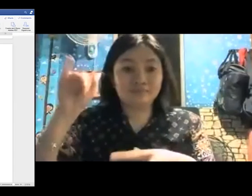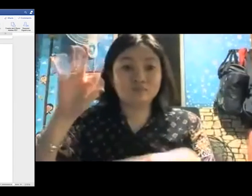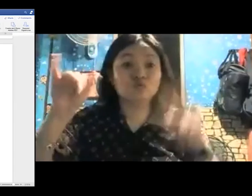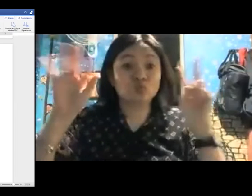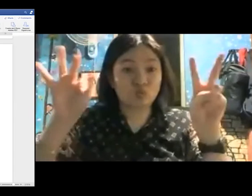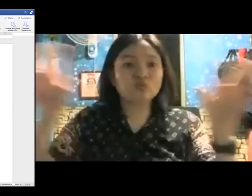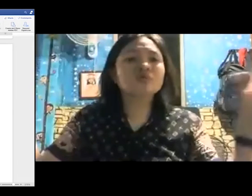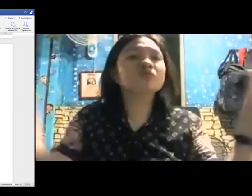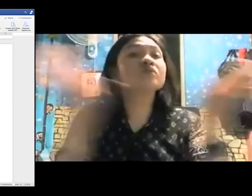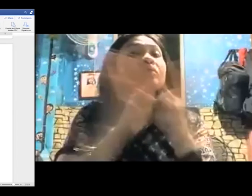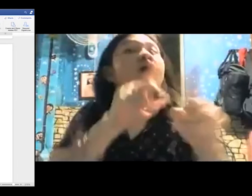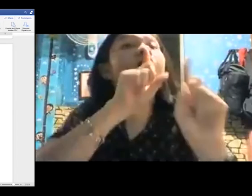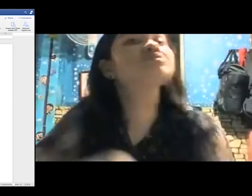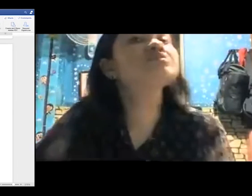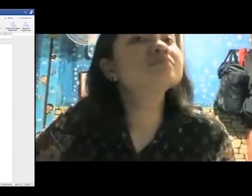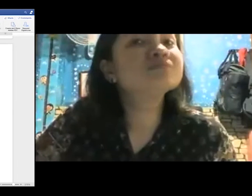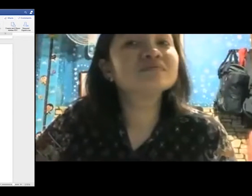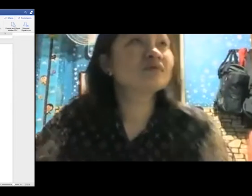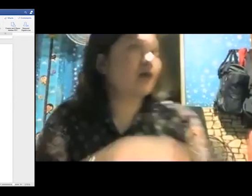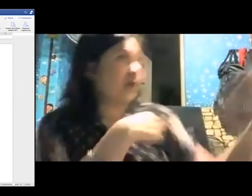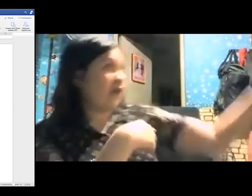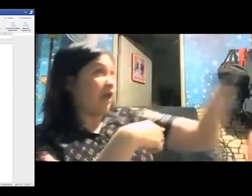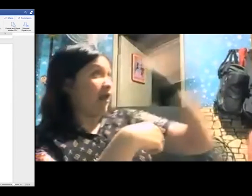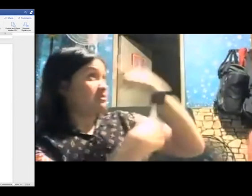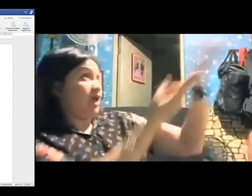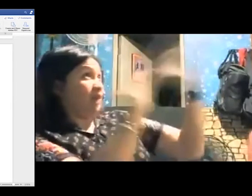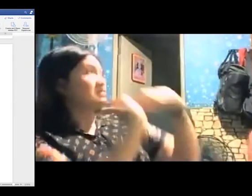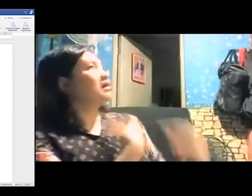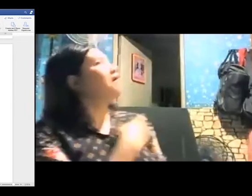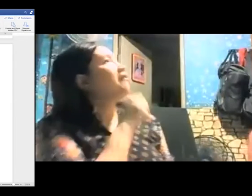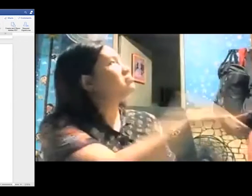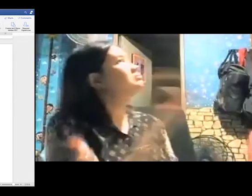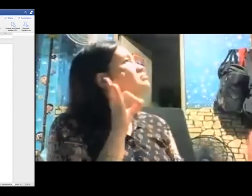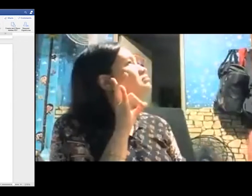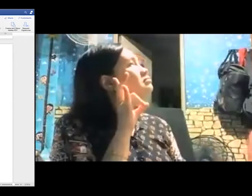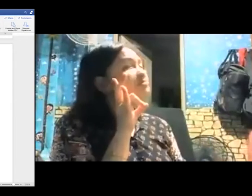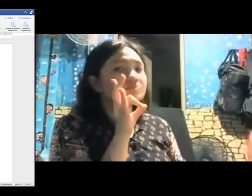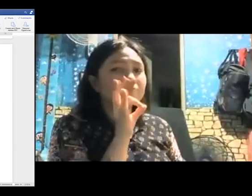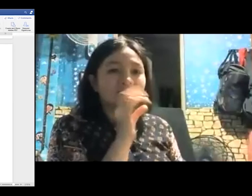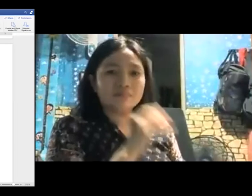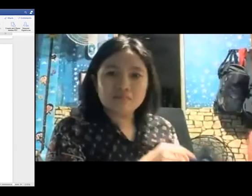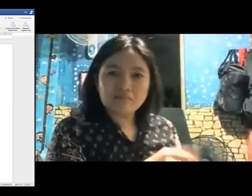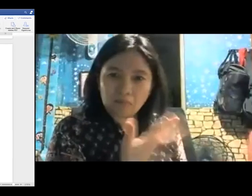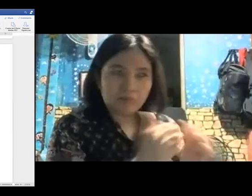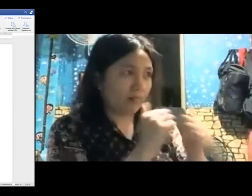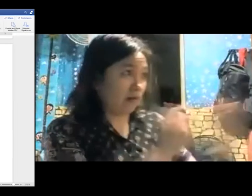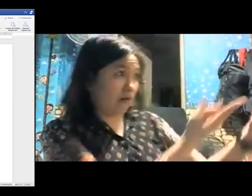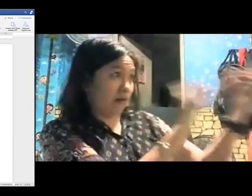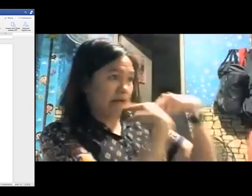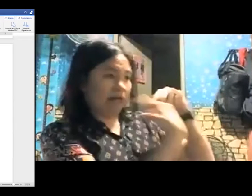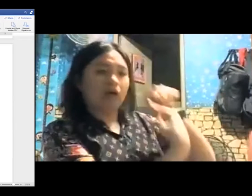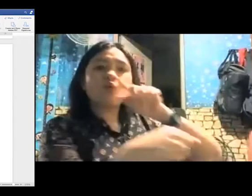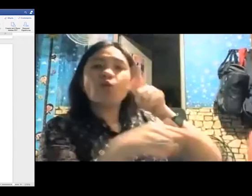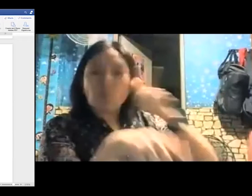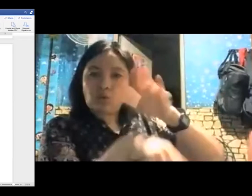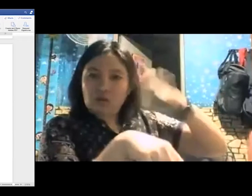like a topicalization. Mm-hmm. Answer. So we're eliciting as response.